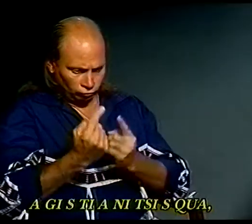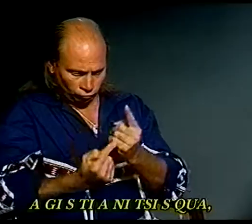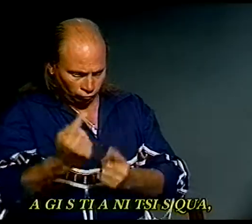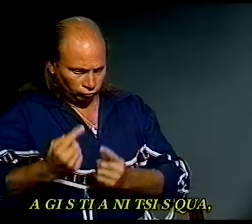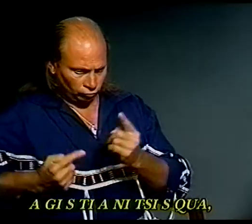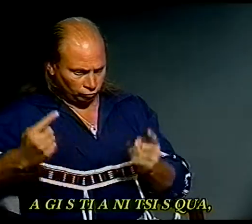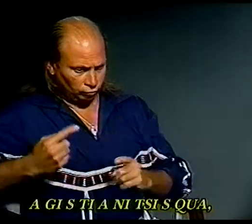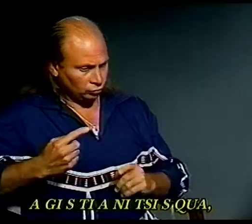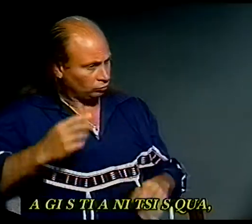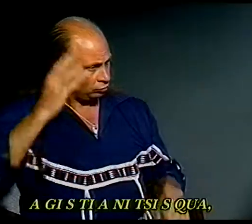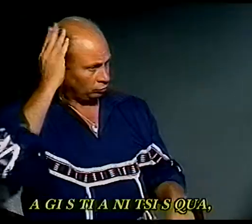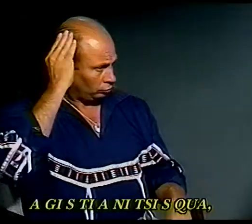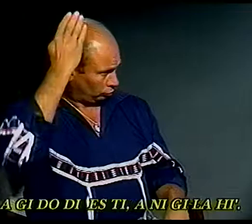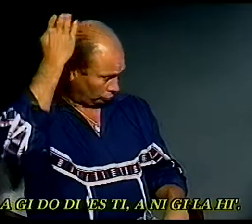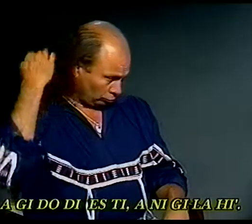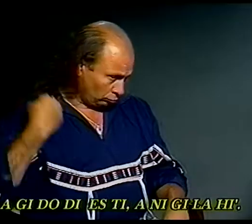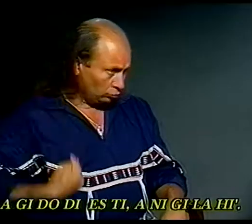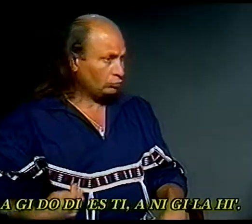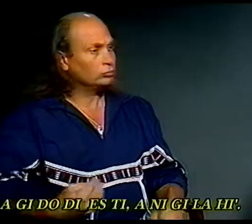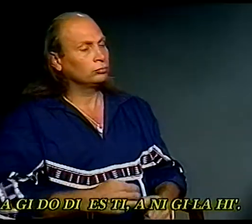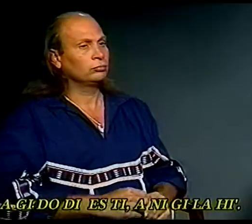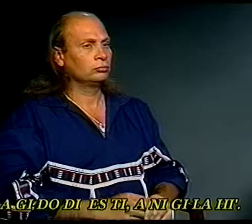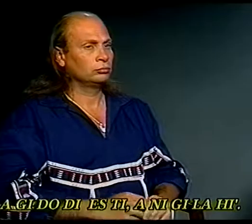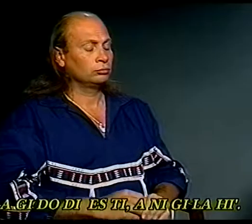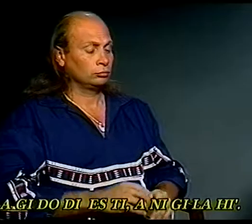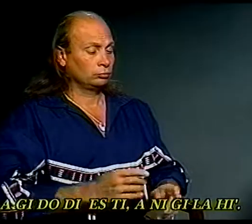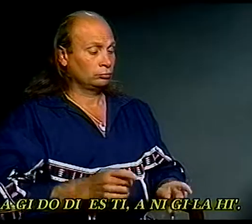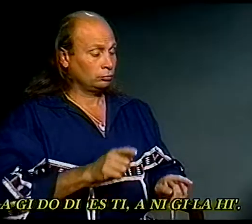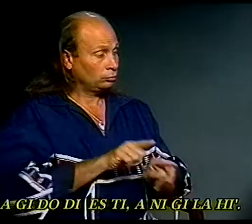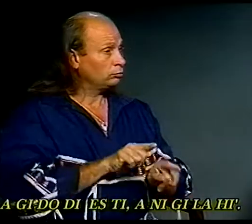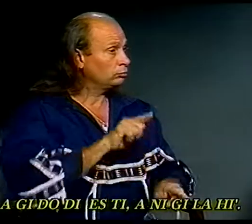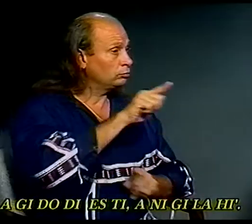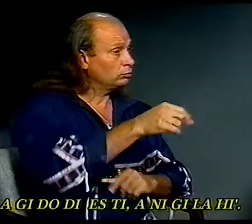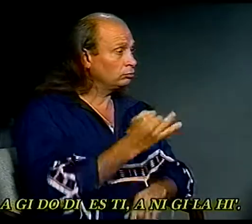Agidode, echi, ani gilahi.